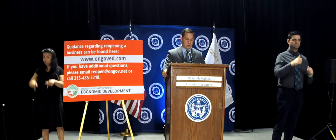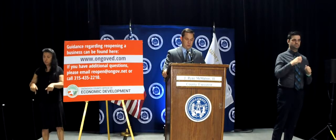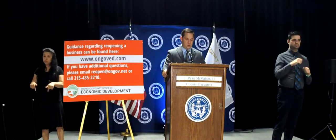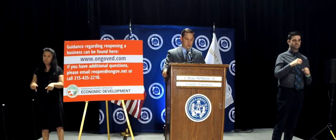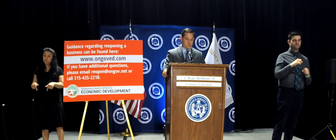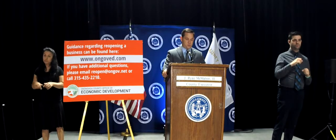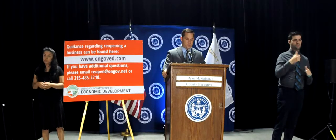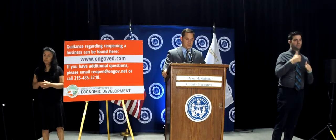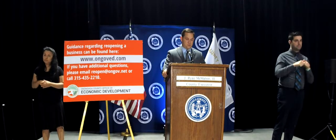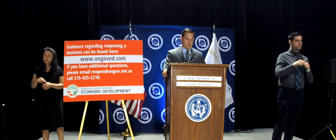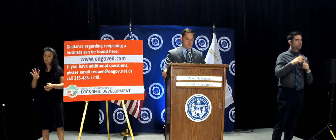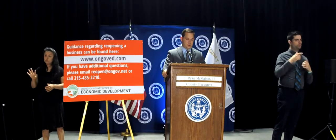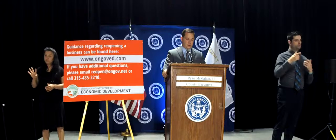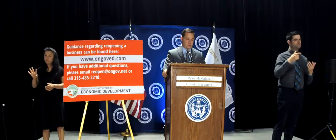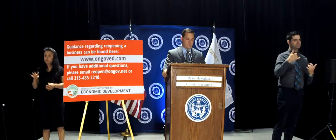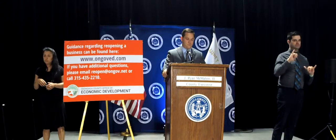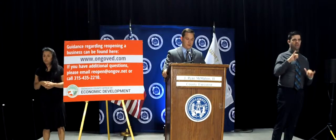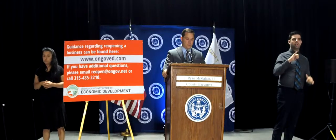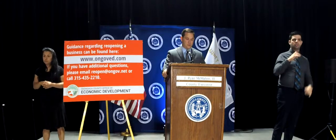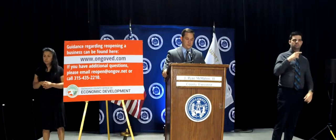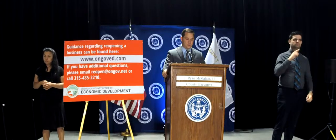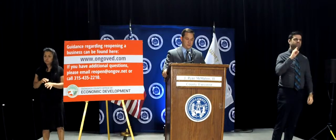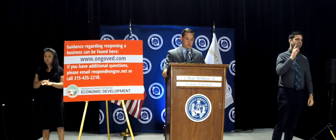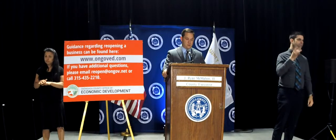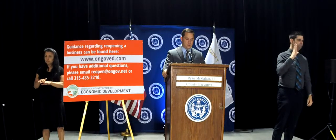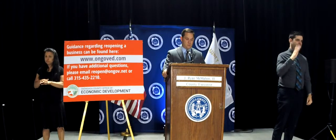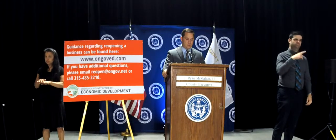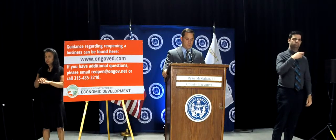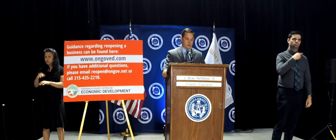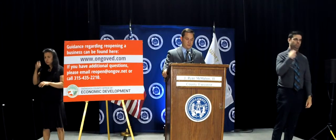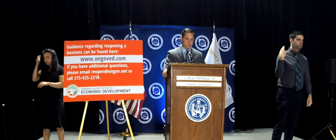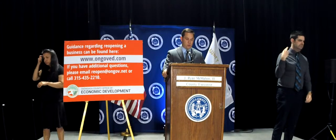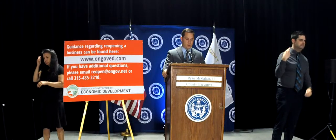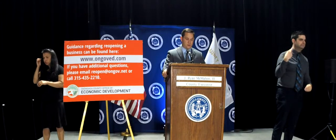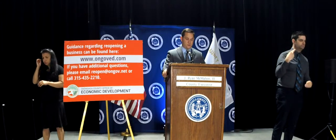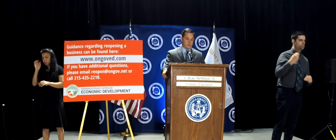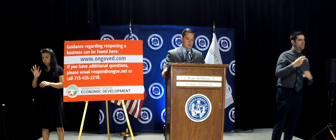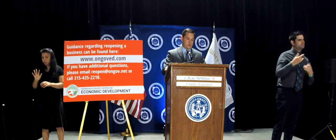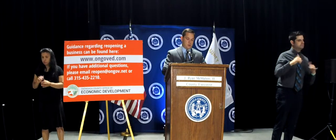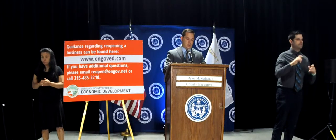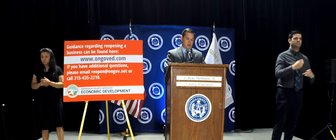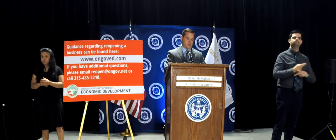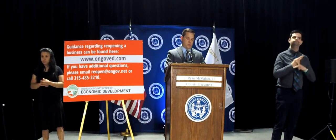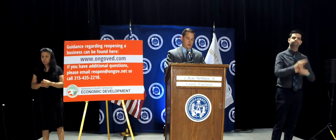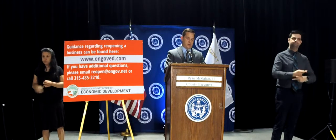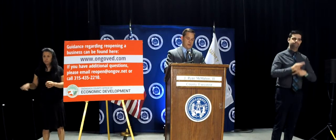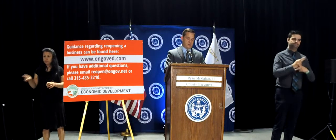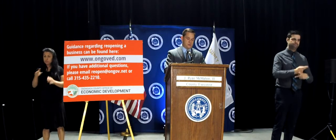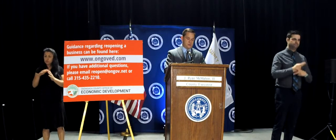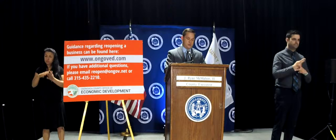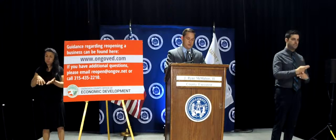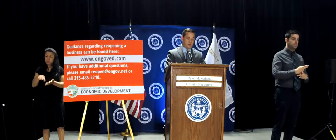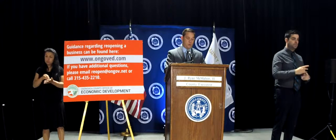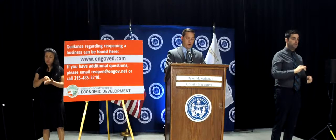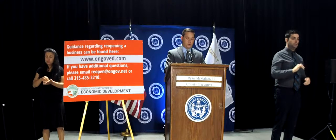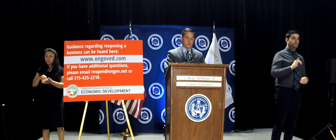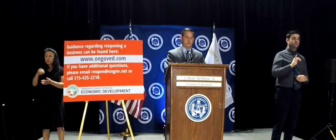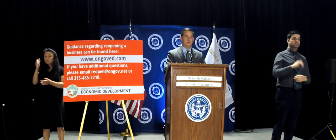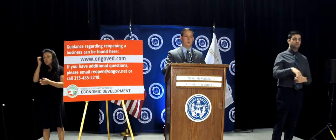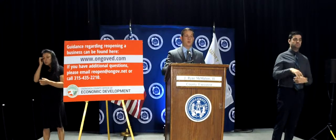So let's please keep these families in our thoughts and prayers, as well as the